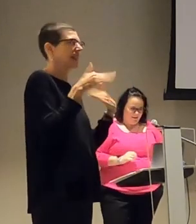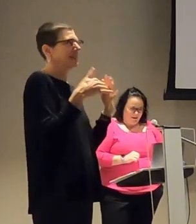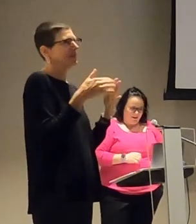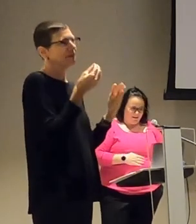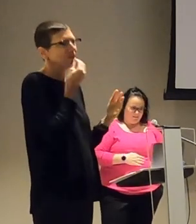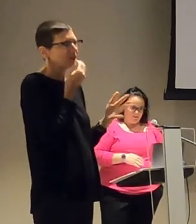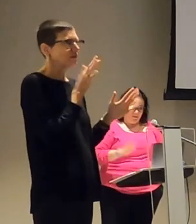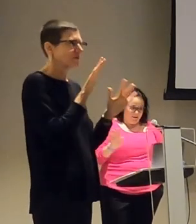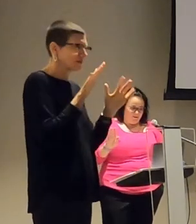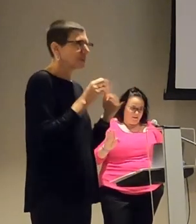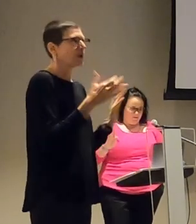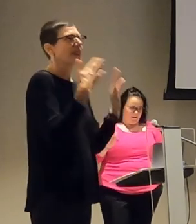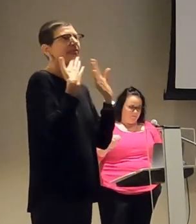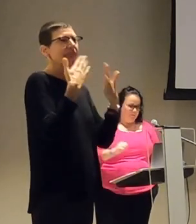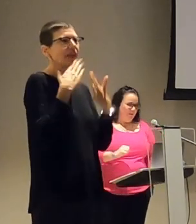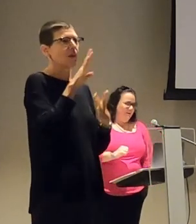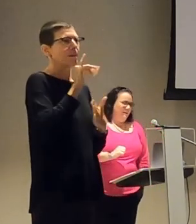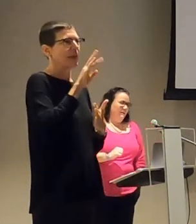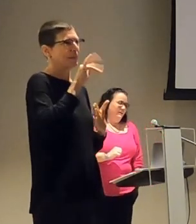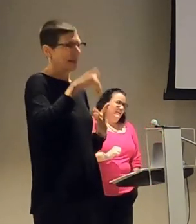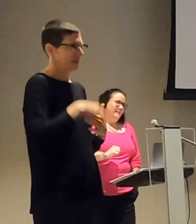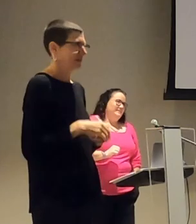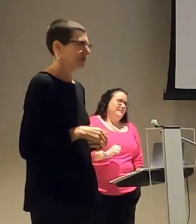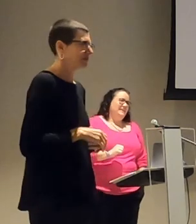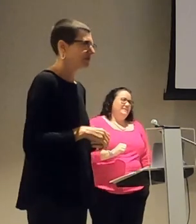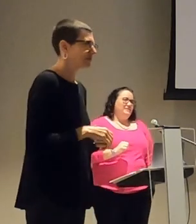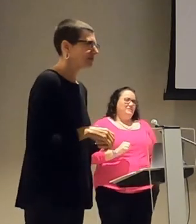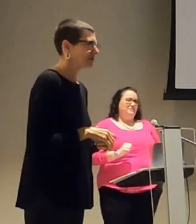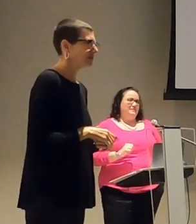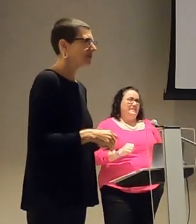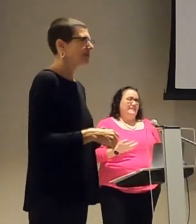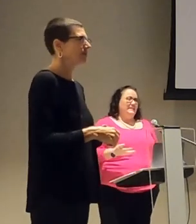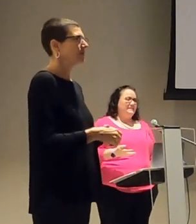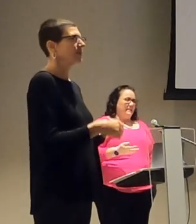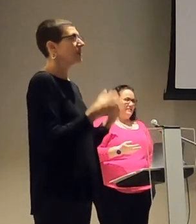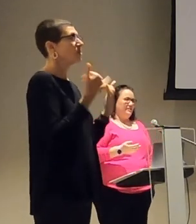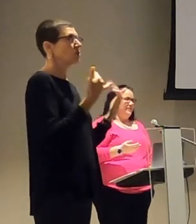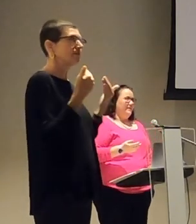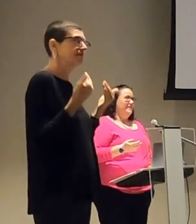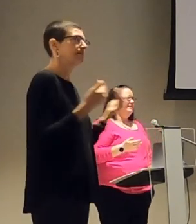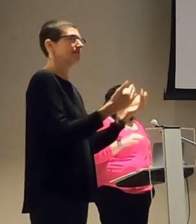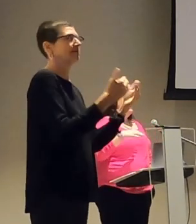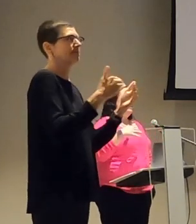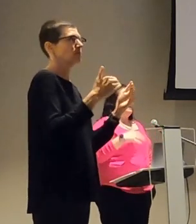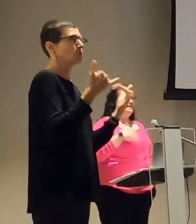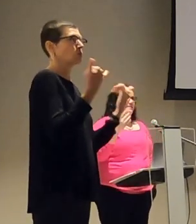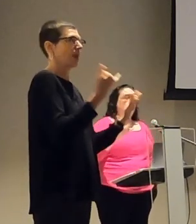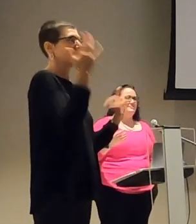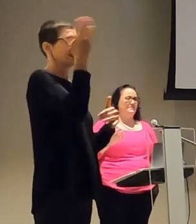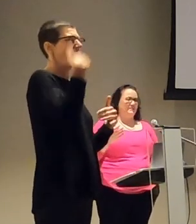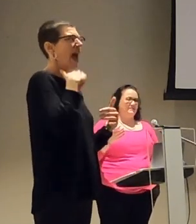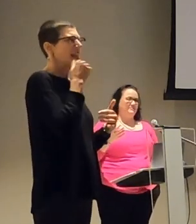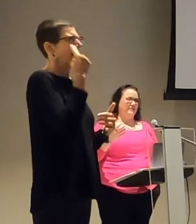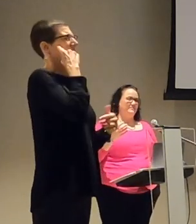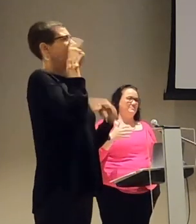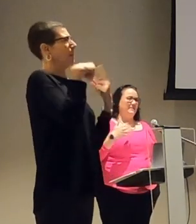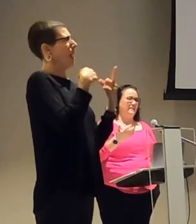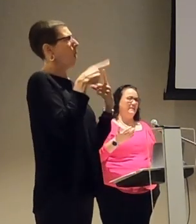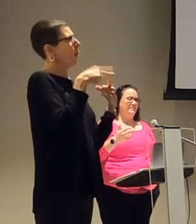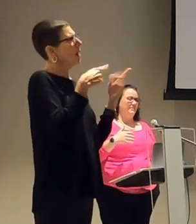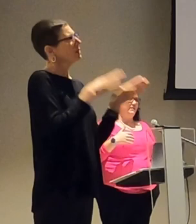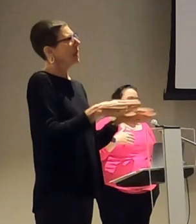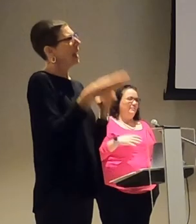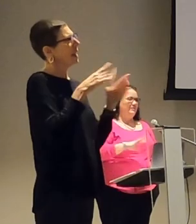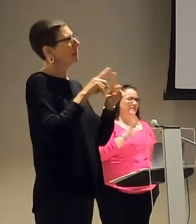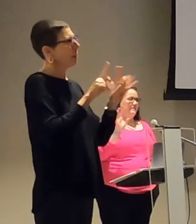snacks. So thank you, Baby. To get into today's lecture, you know, I didn't think about this when I was